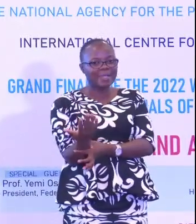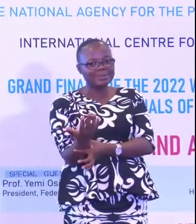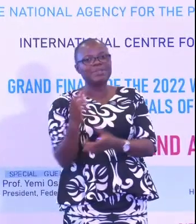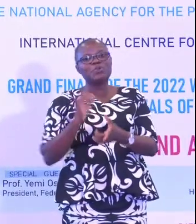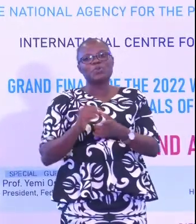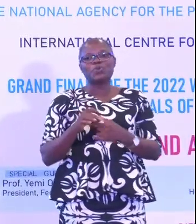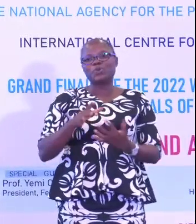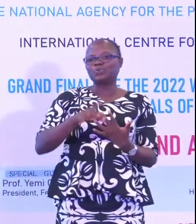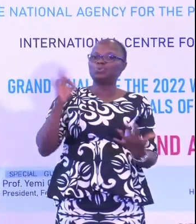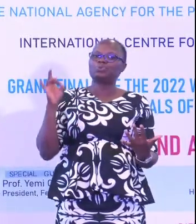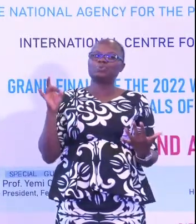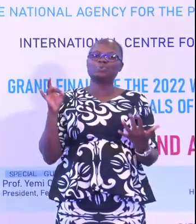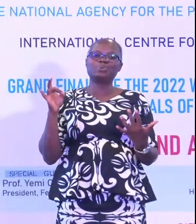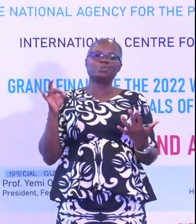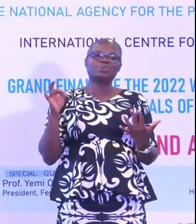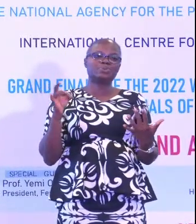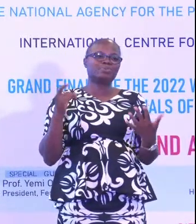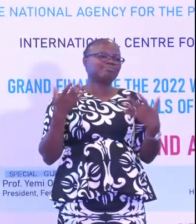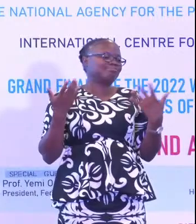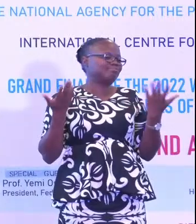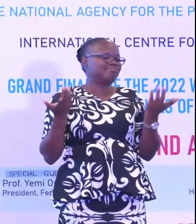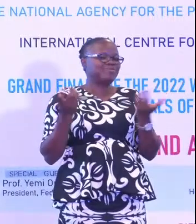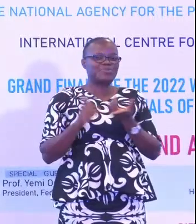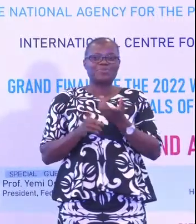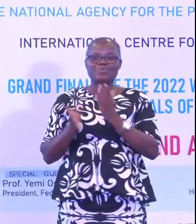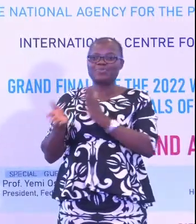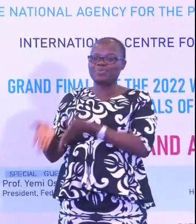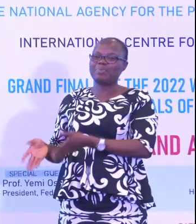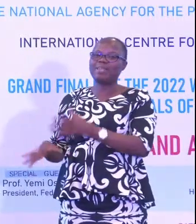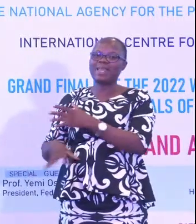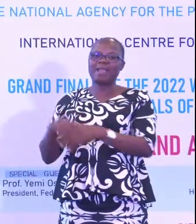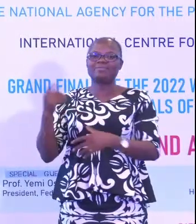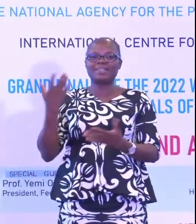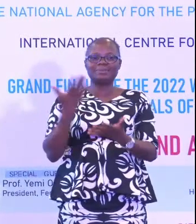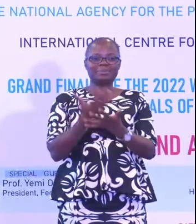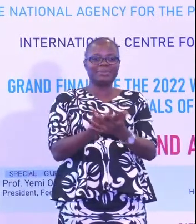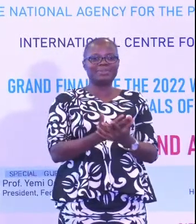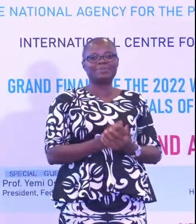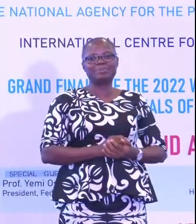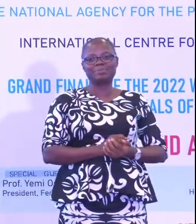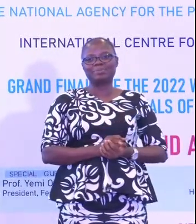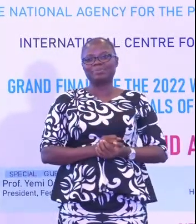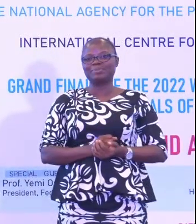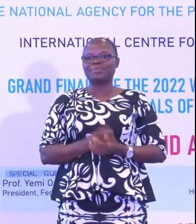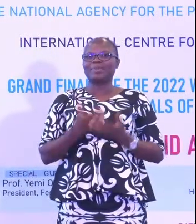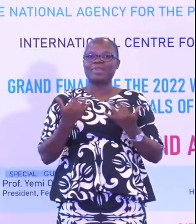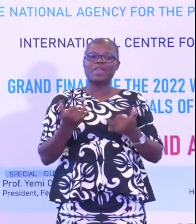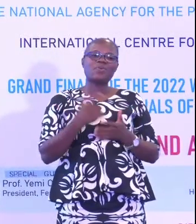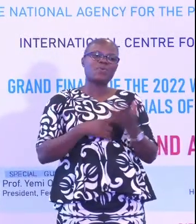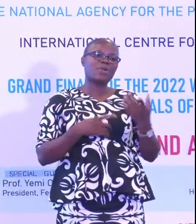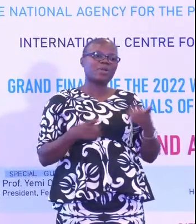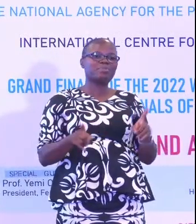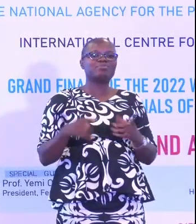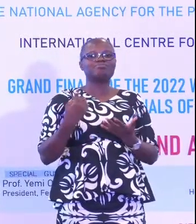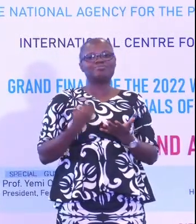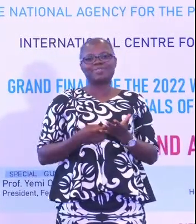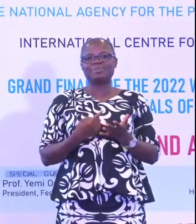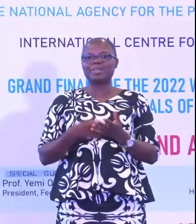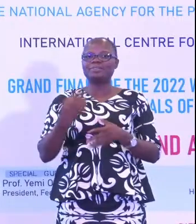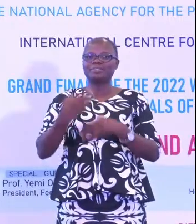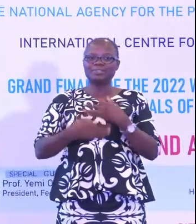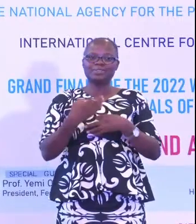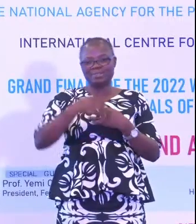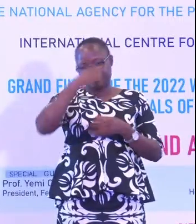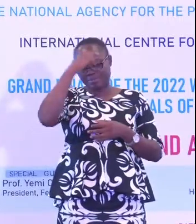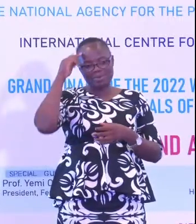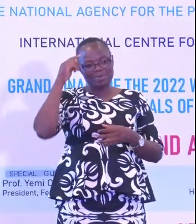can choose to remain outside the prison." Now, what happened surprised the judge, because